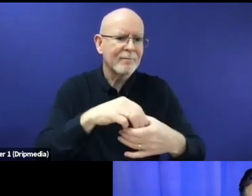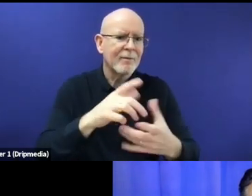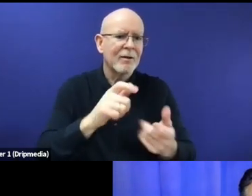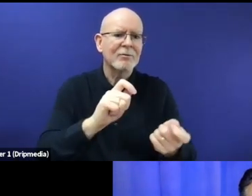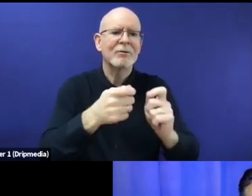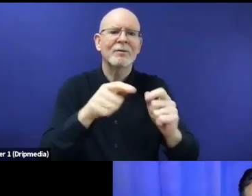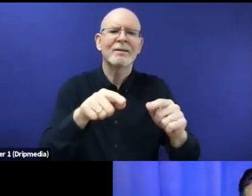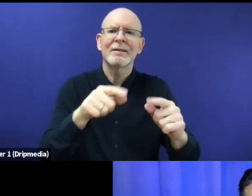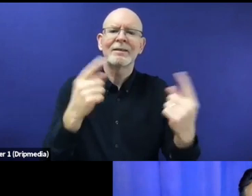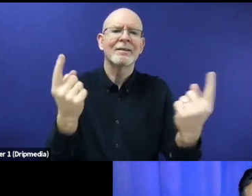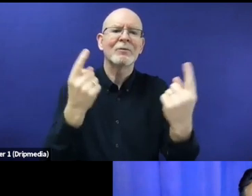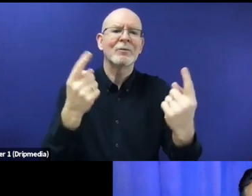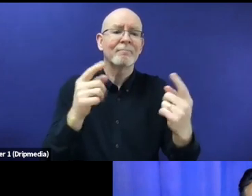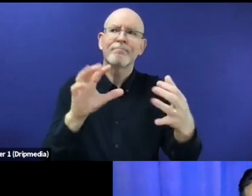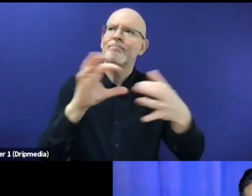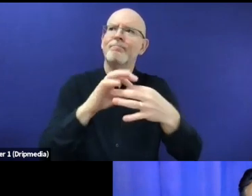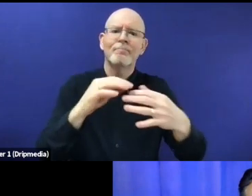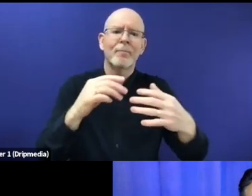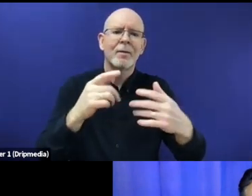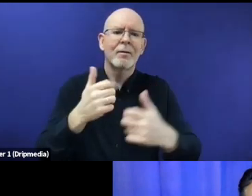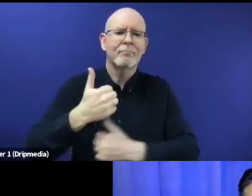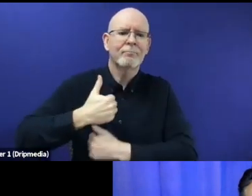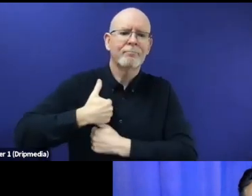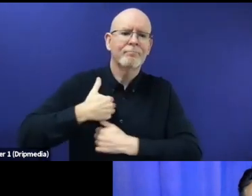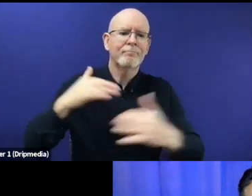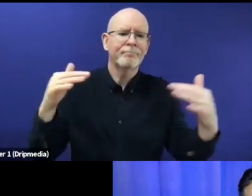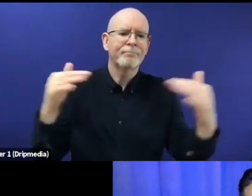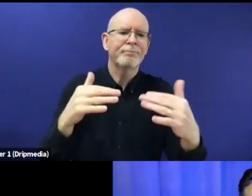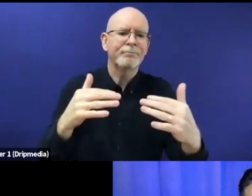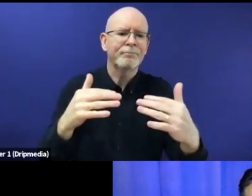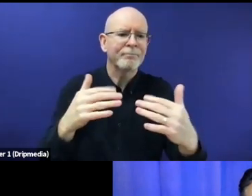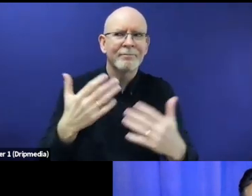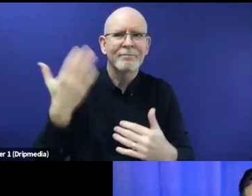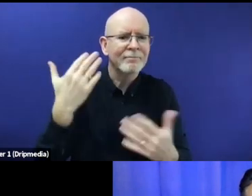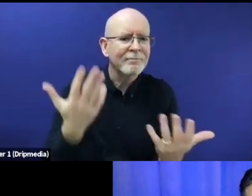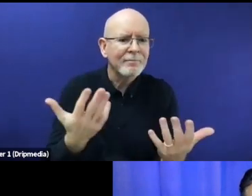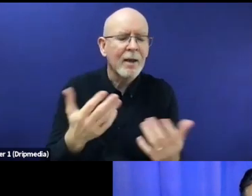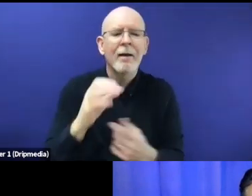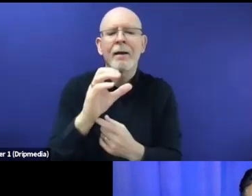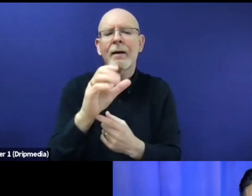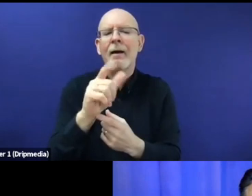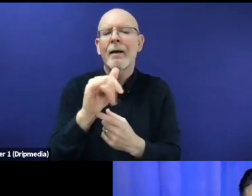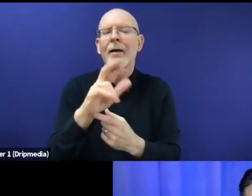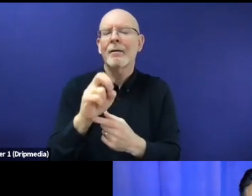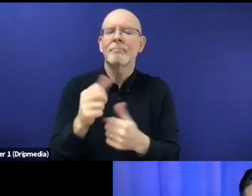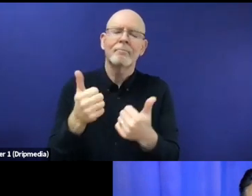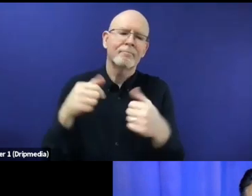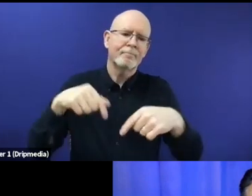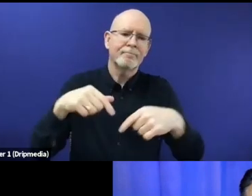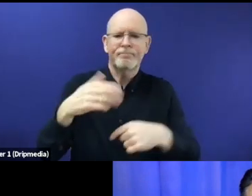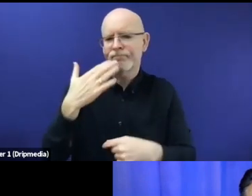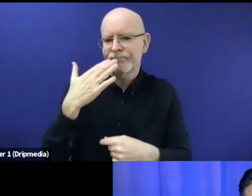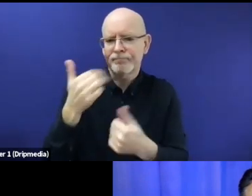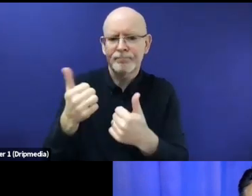actors involved in the armed conflicts who's fighting the conflict. But this also has an impact on protection by these actors and other actors as